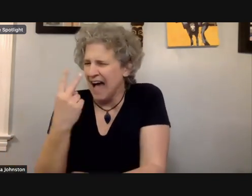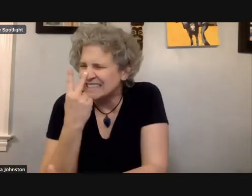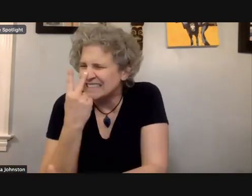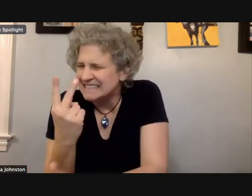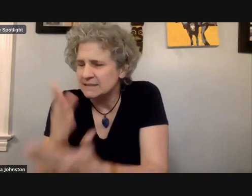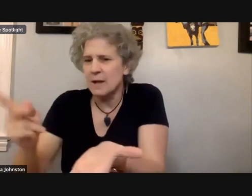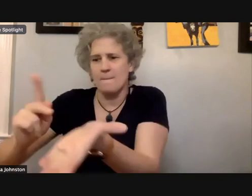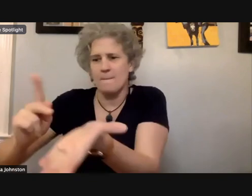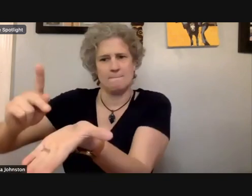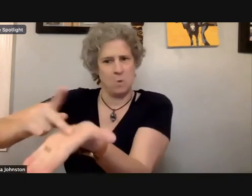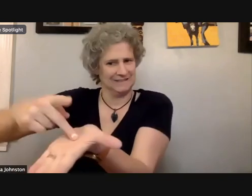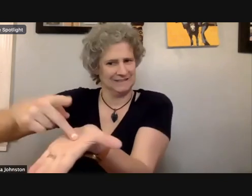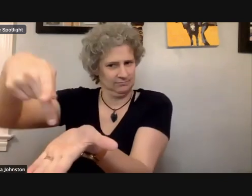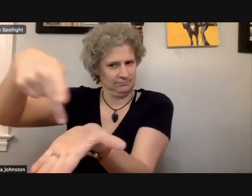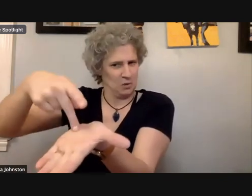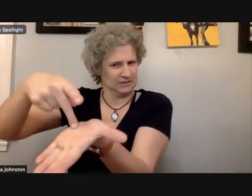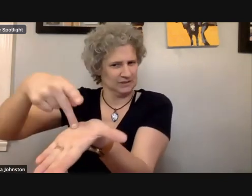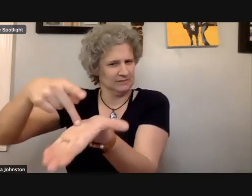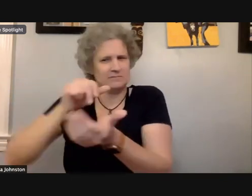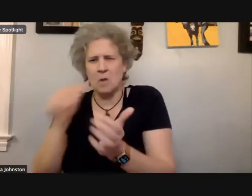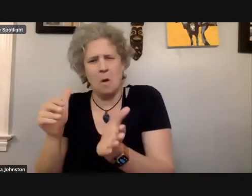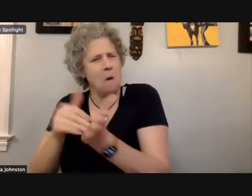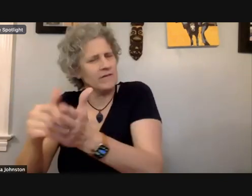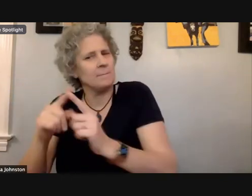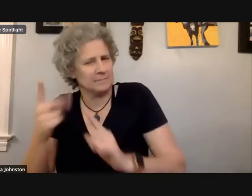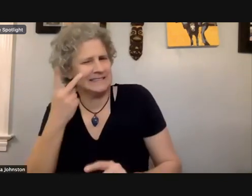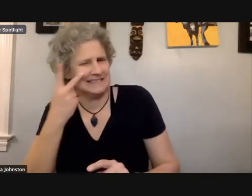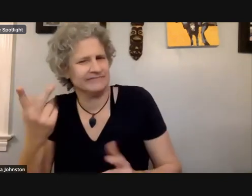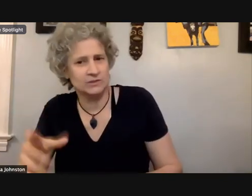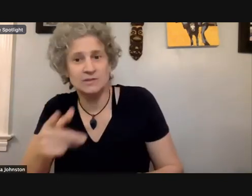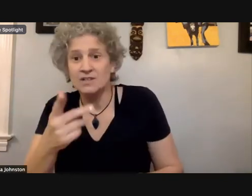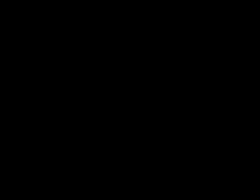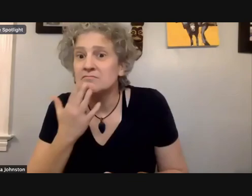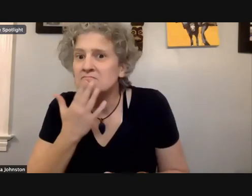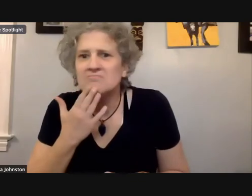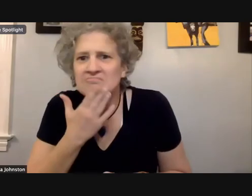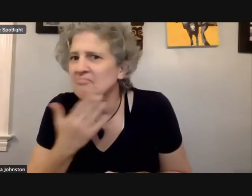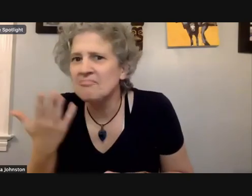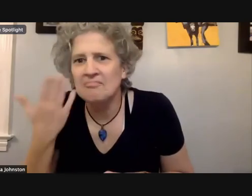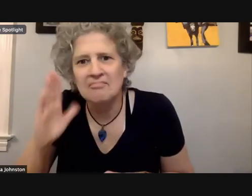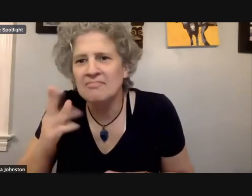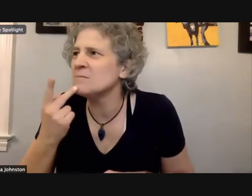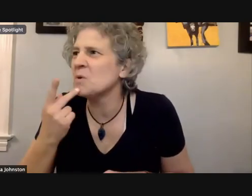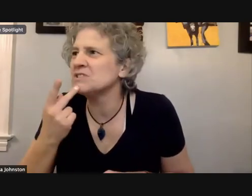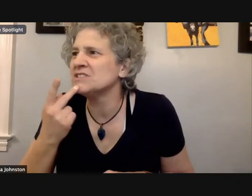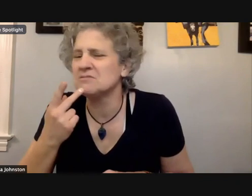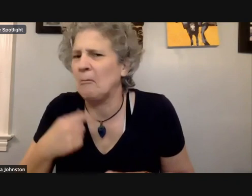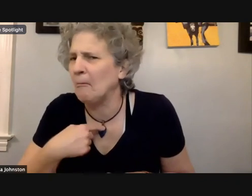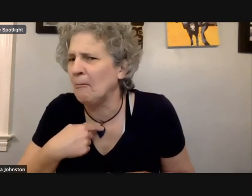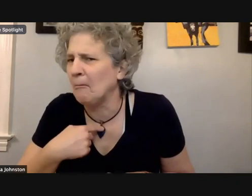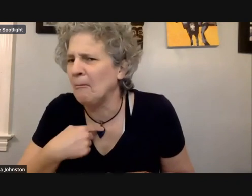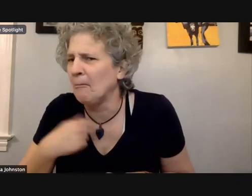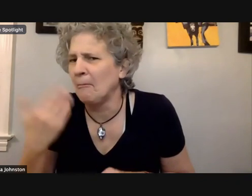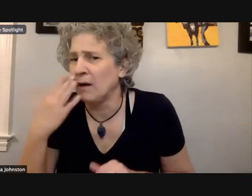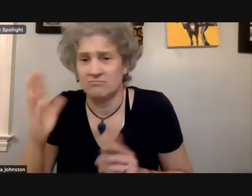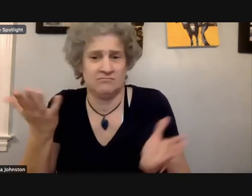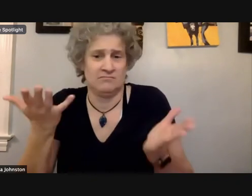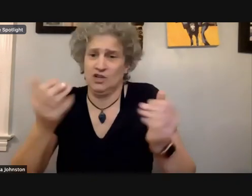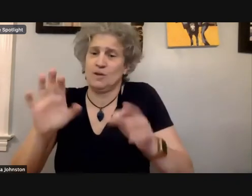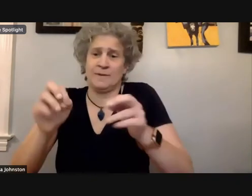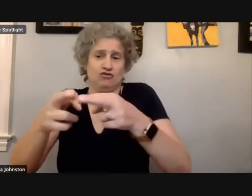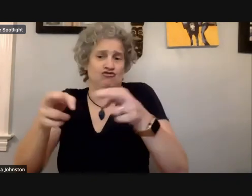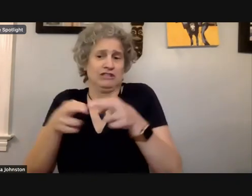saying poison. I've seen some people do poison with a pea hand shape. Not too terribly often. I've never seen it done on the chin or